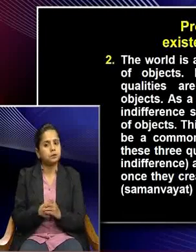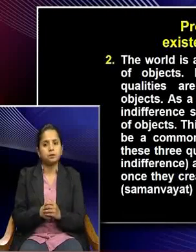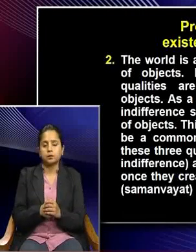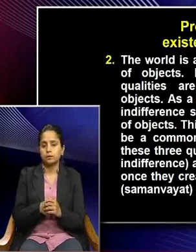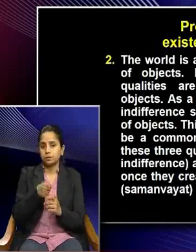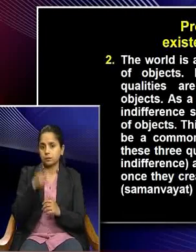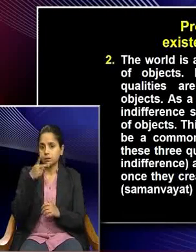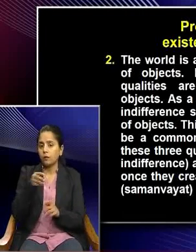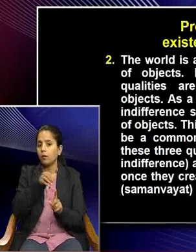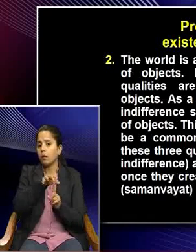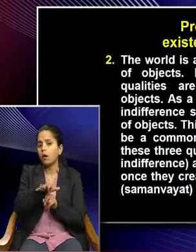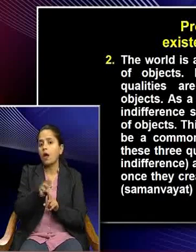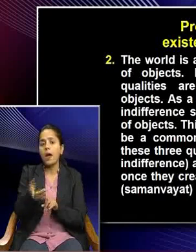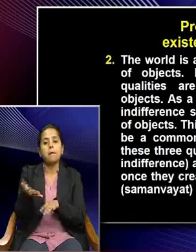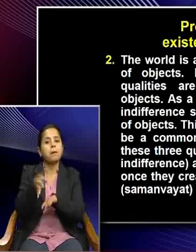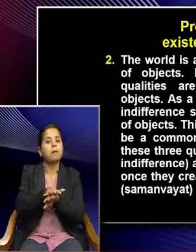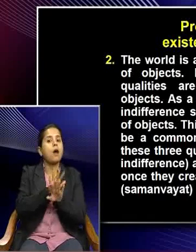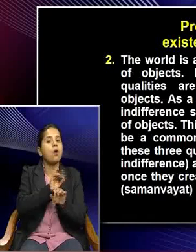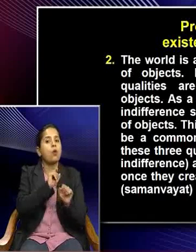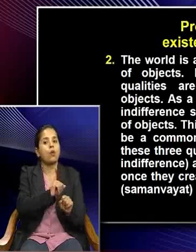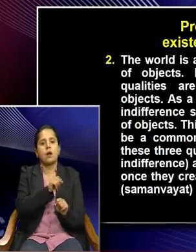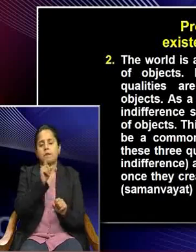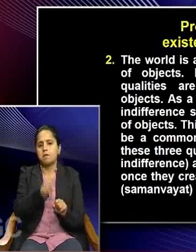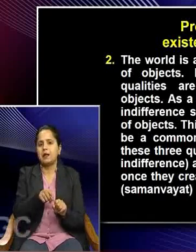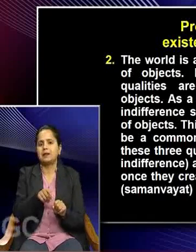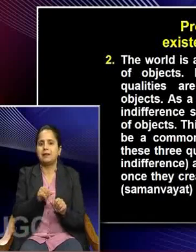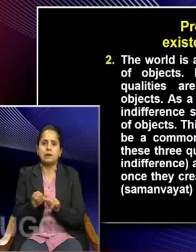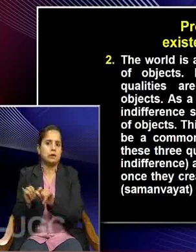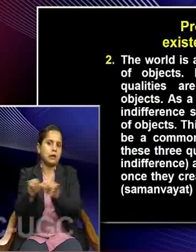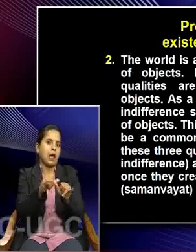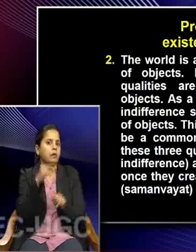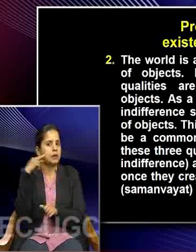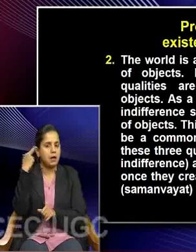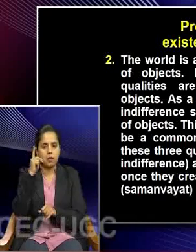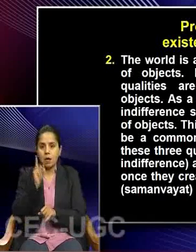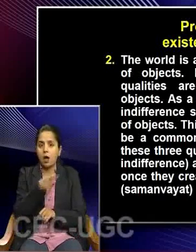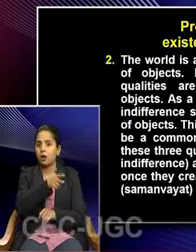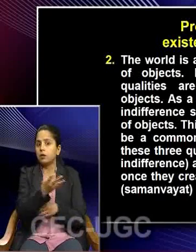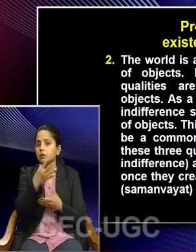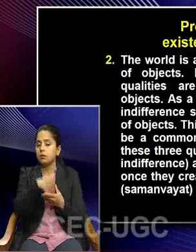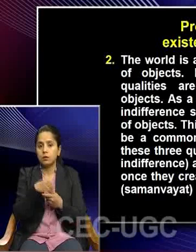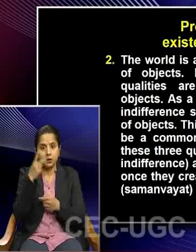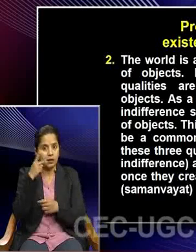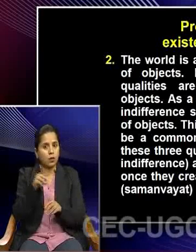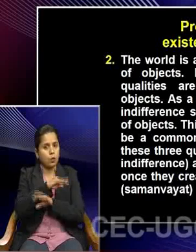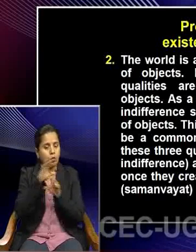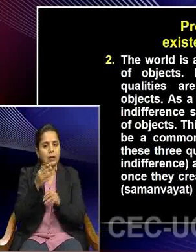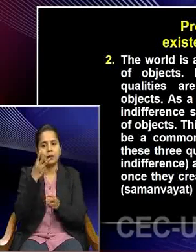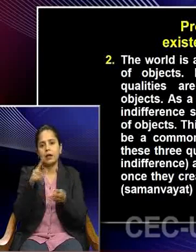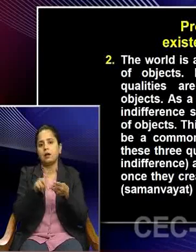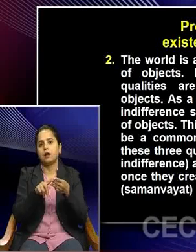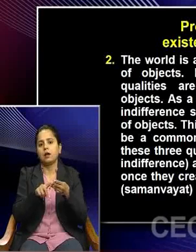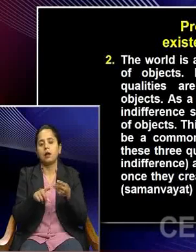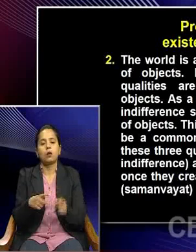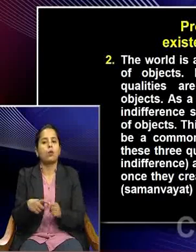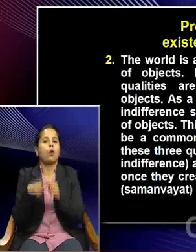This implies that there should be a common cause which possesses these three qualities.